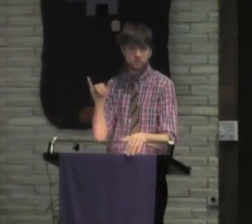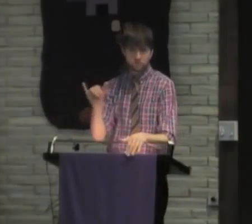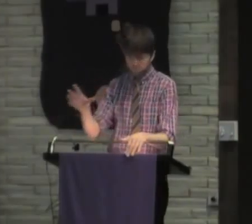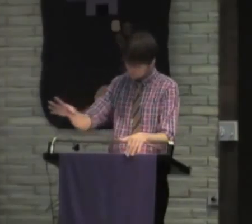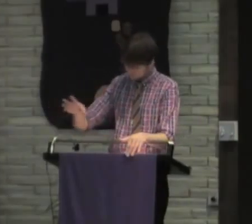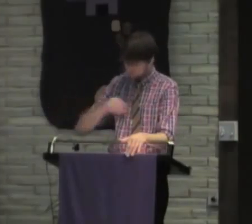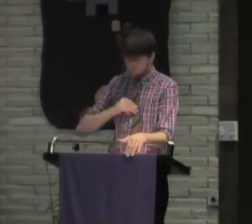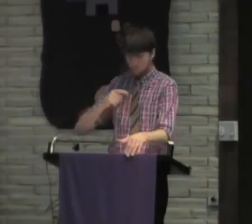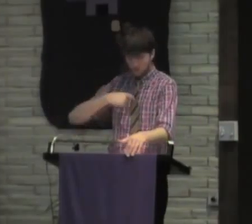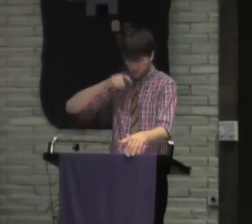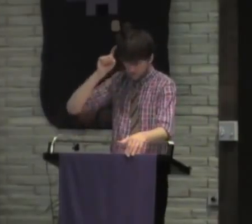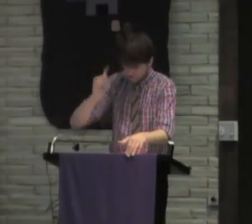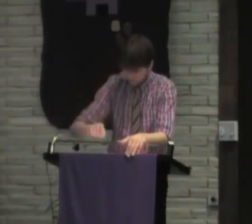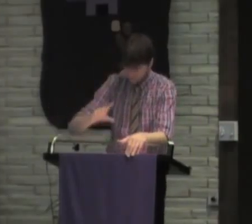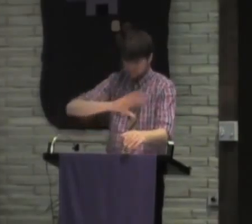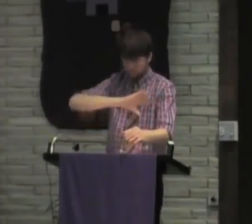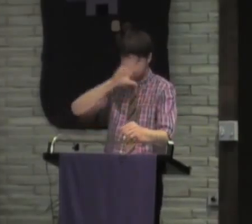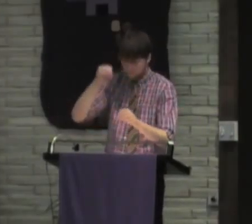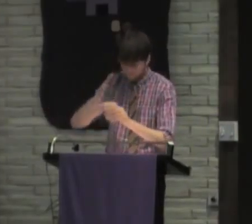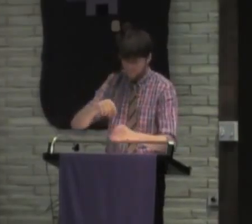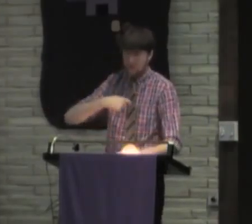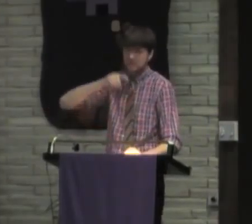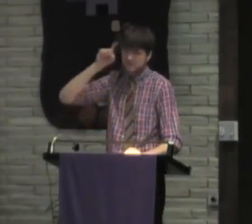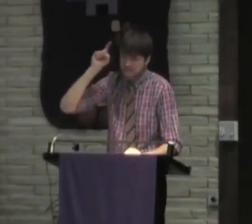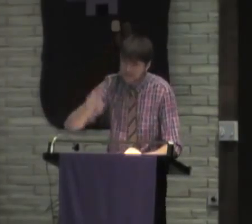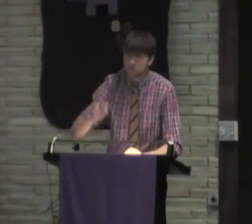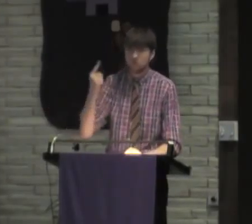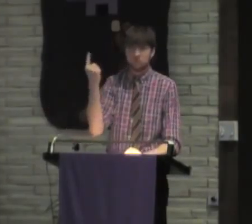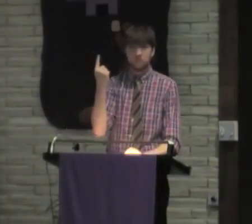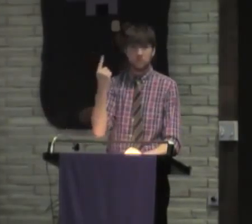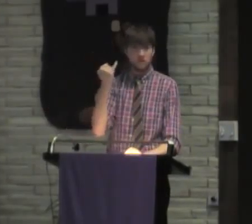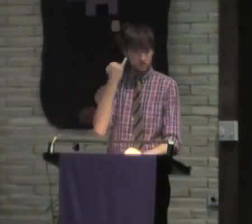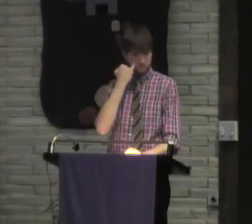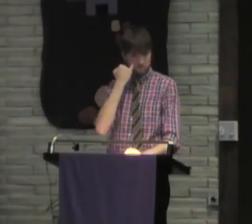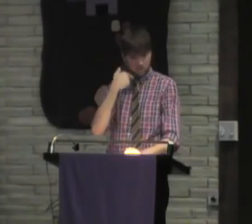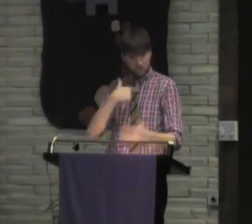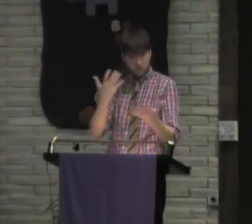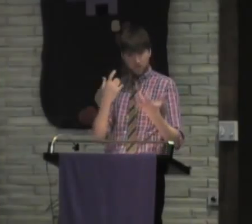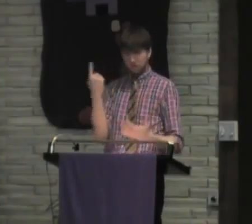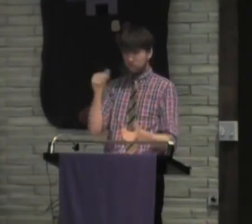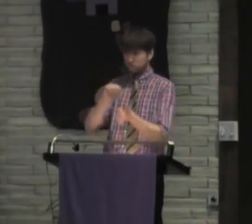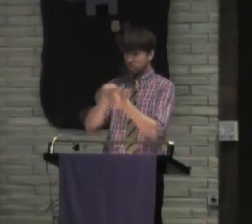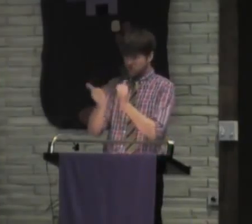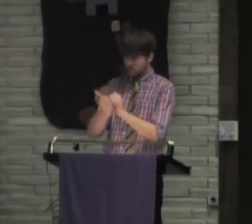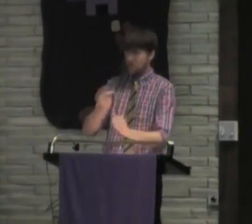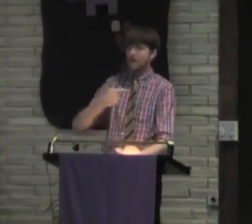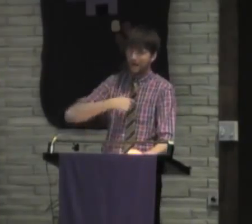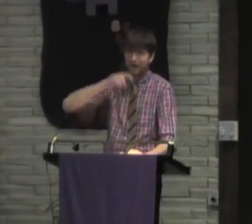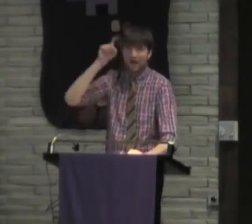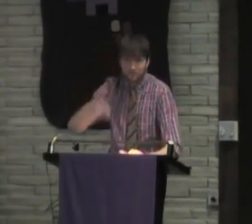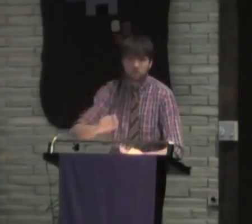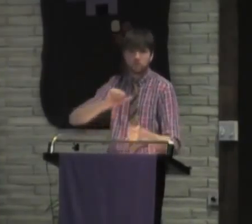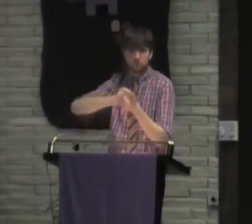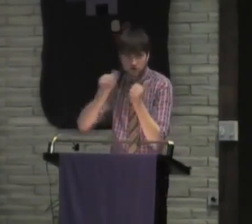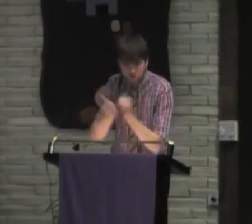also going to become part of the solution. He understands he needs to be involved. He needs to do something if he wants